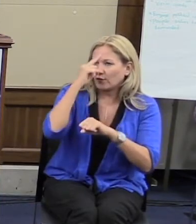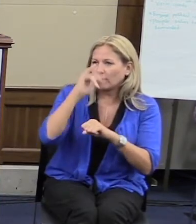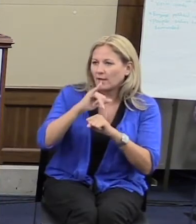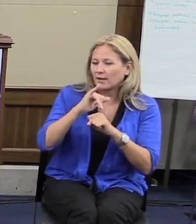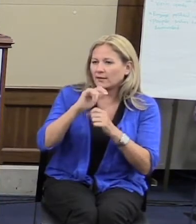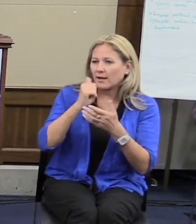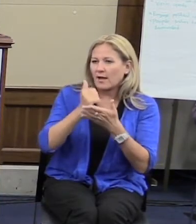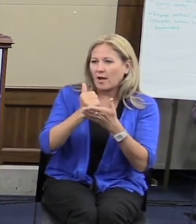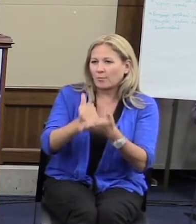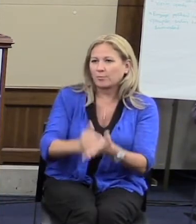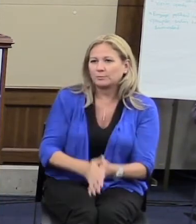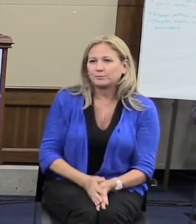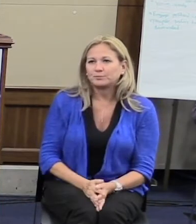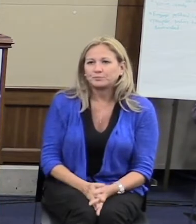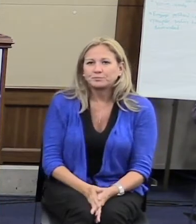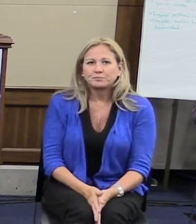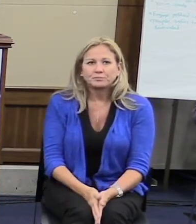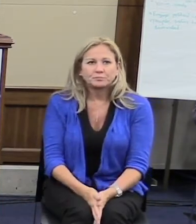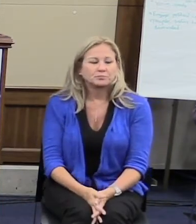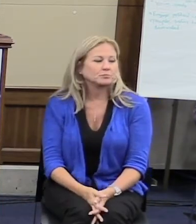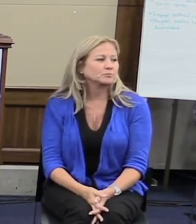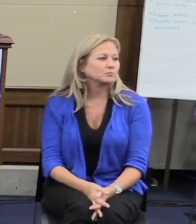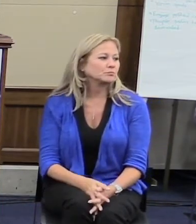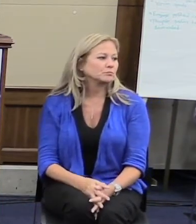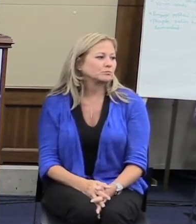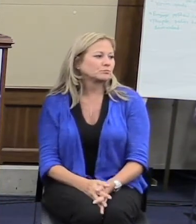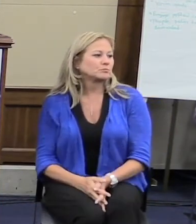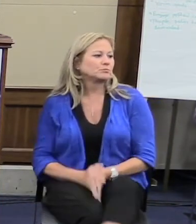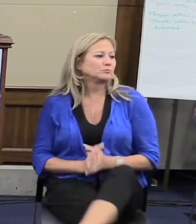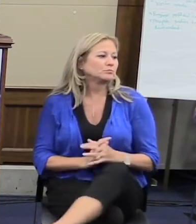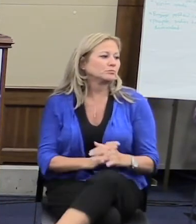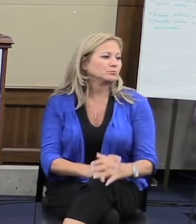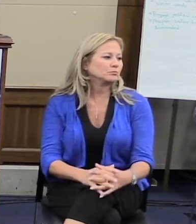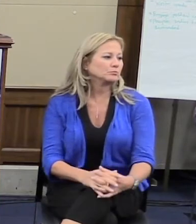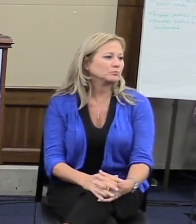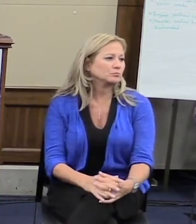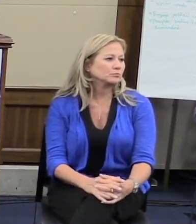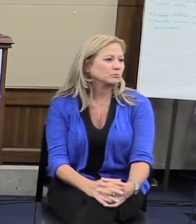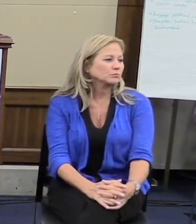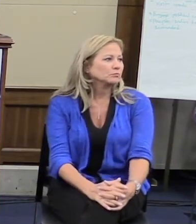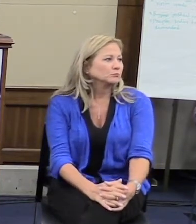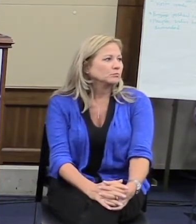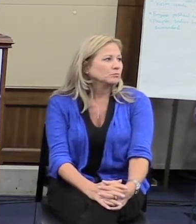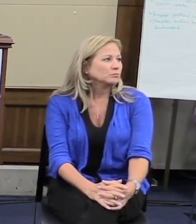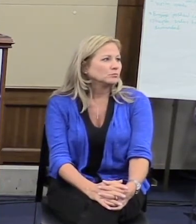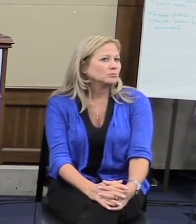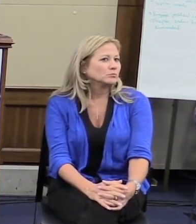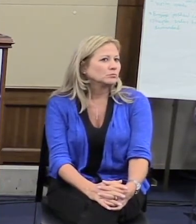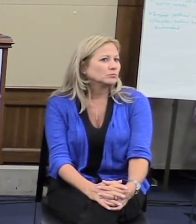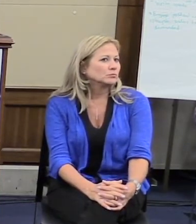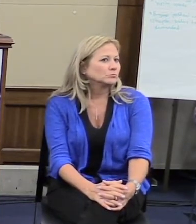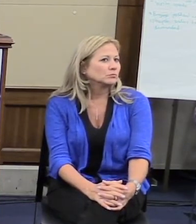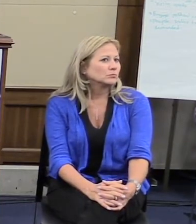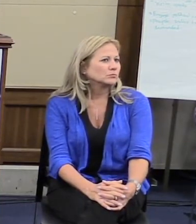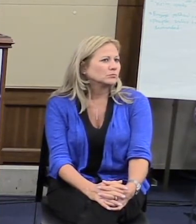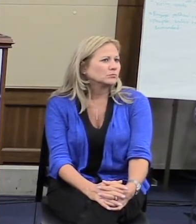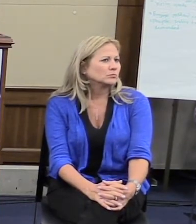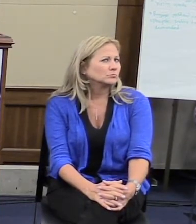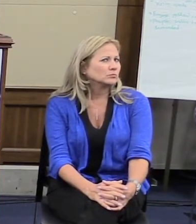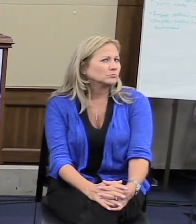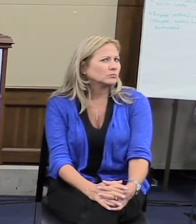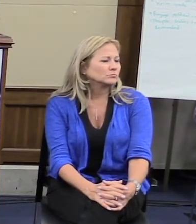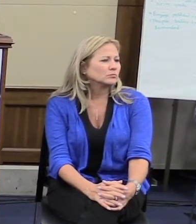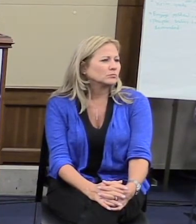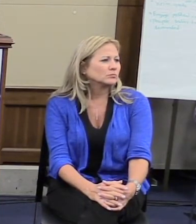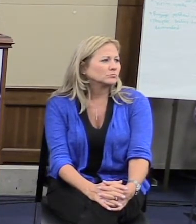particular segment of, the continuity and spectrum of disability. Thank you. One more question. Just get